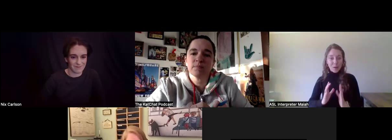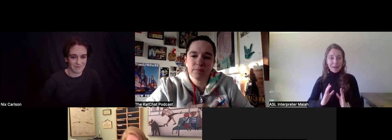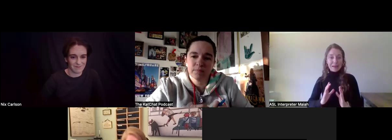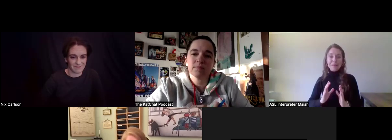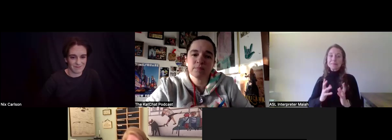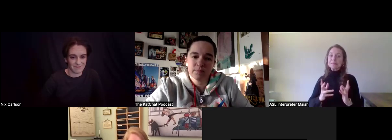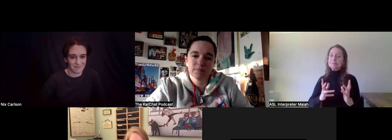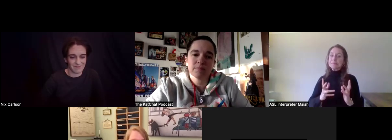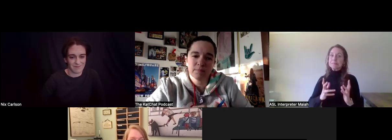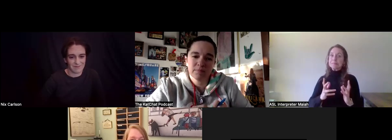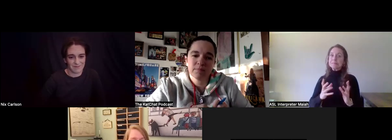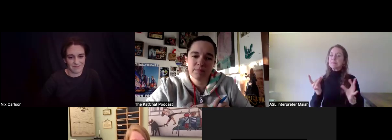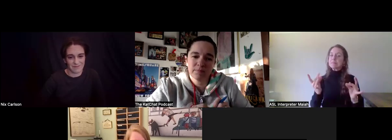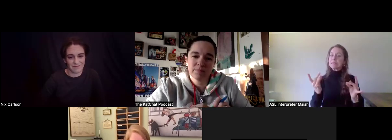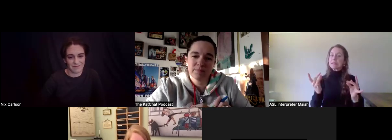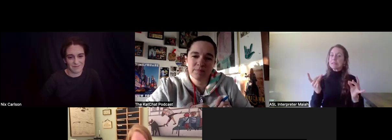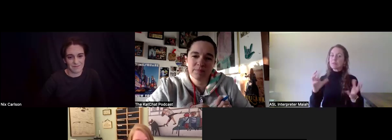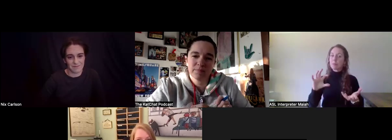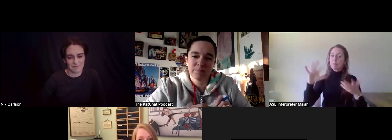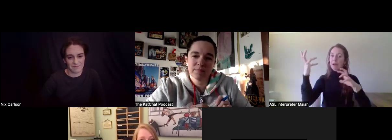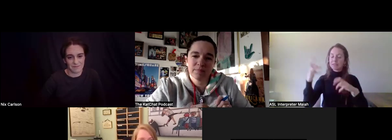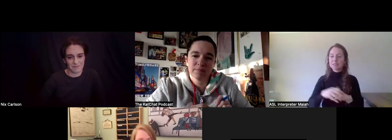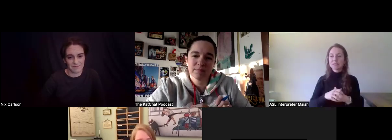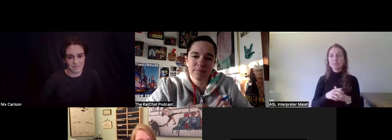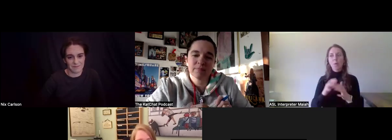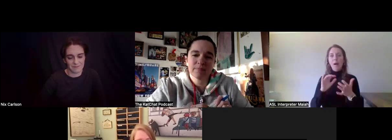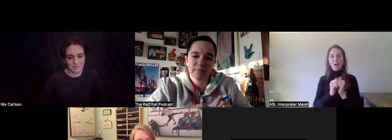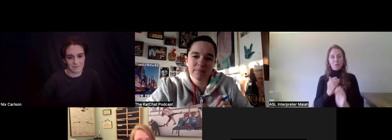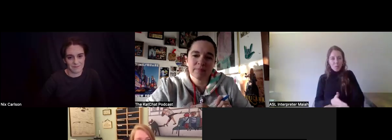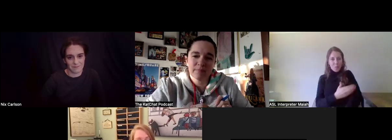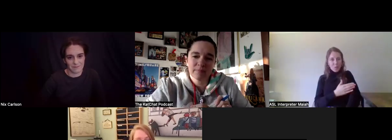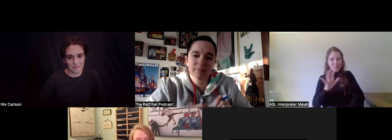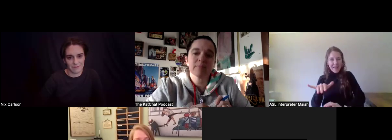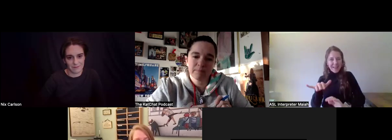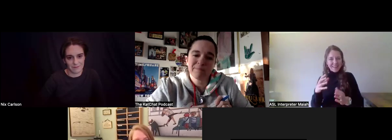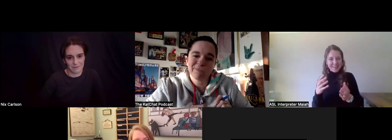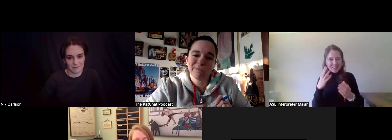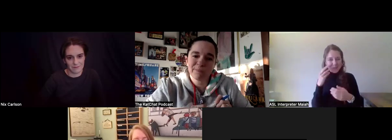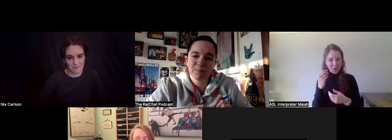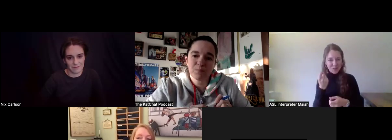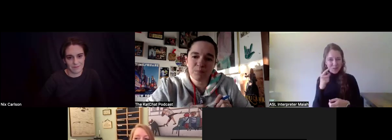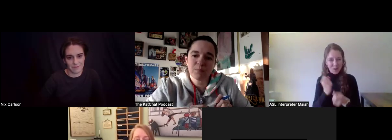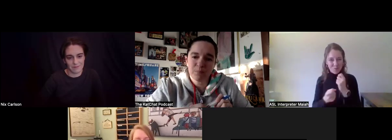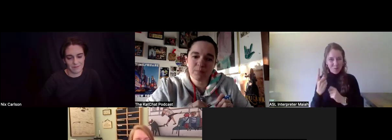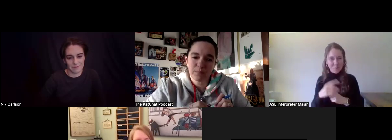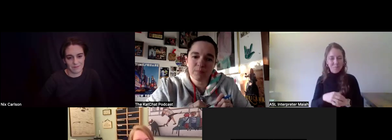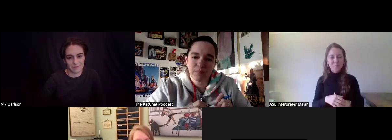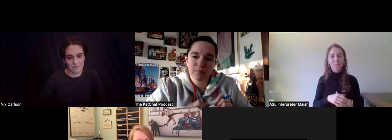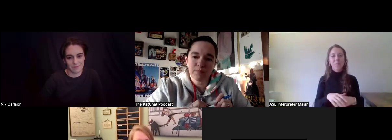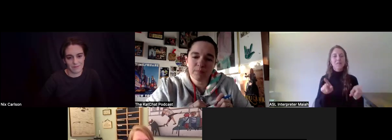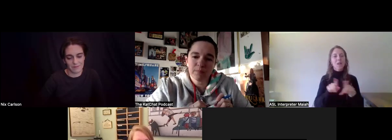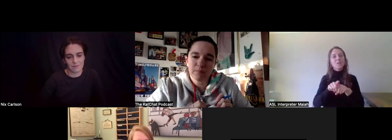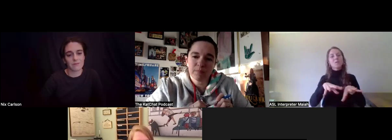are like, how do we make that a better experience for everybody, right? Um, and also leave with something